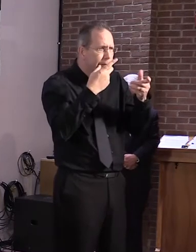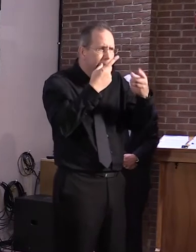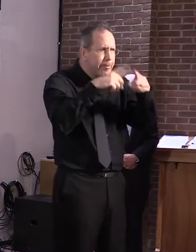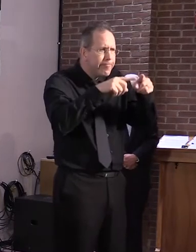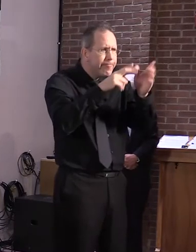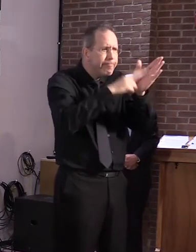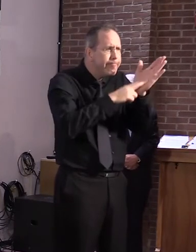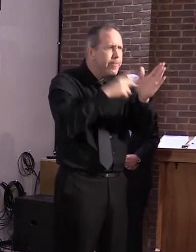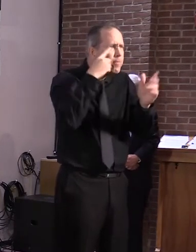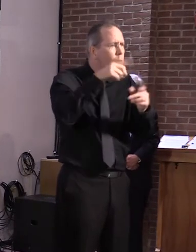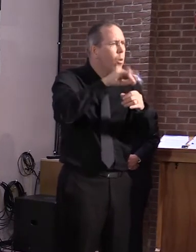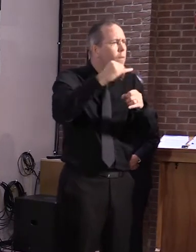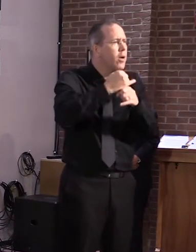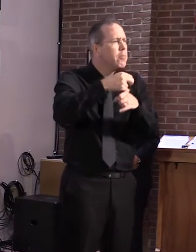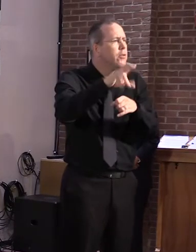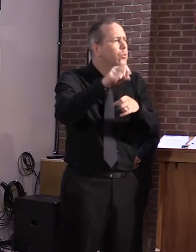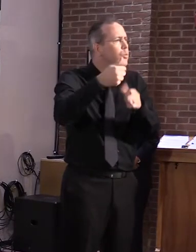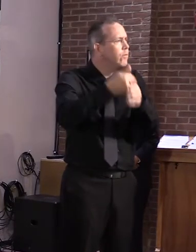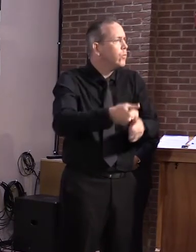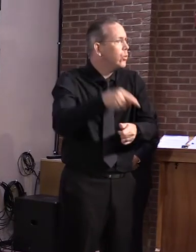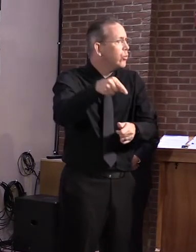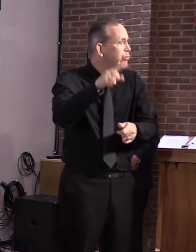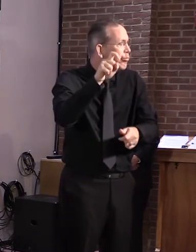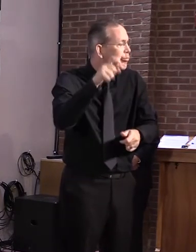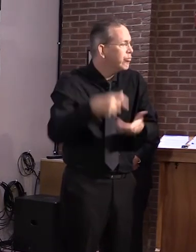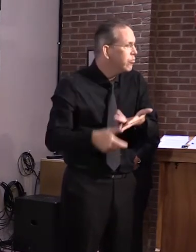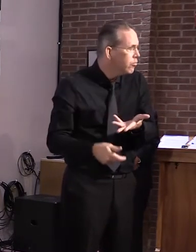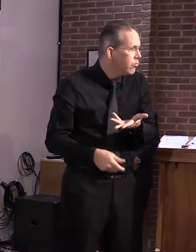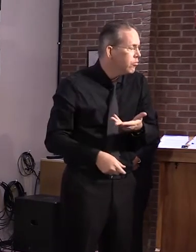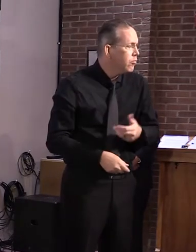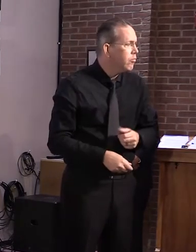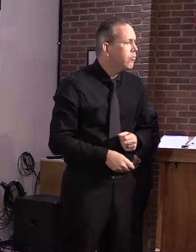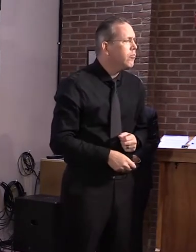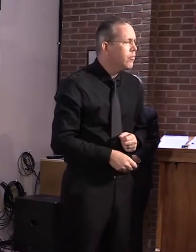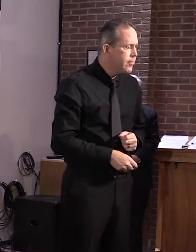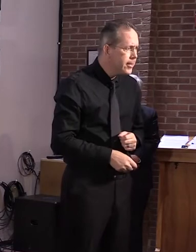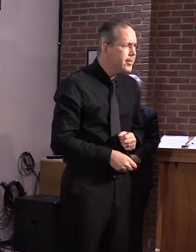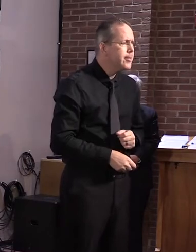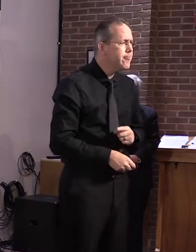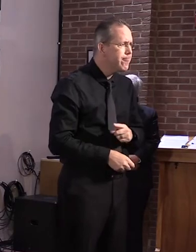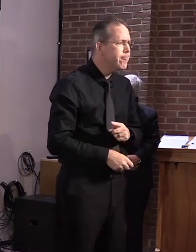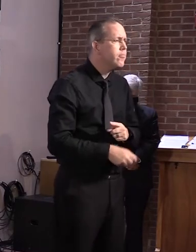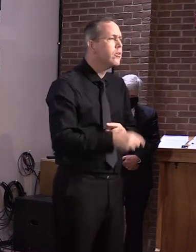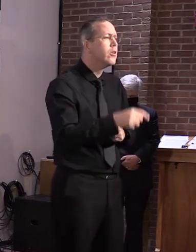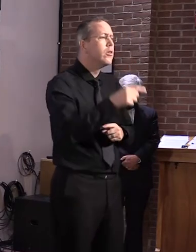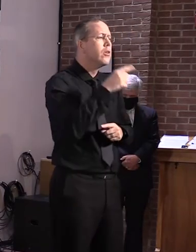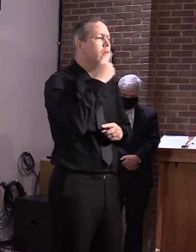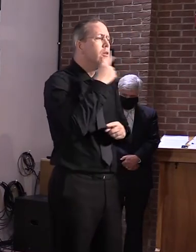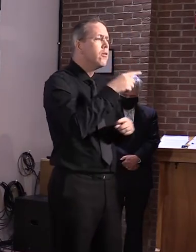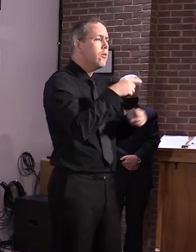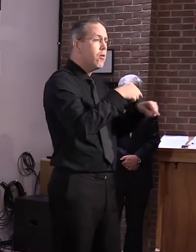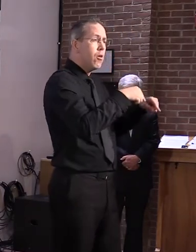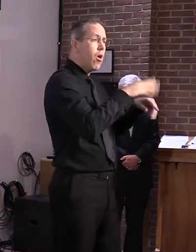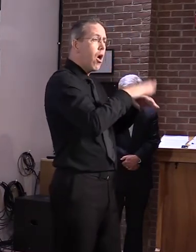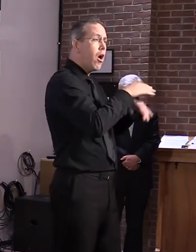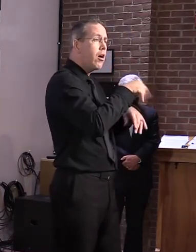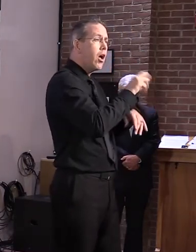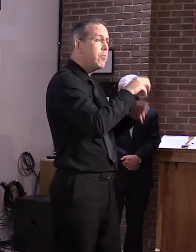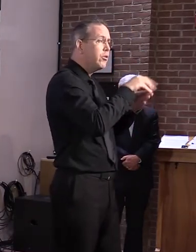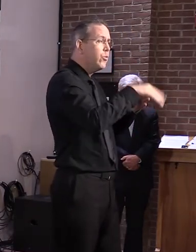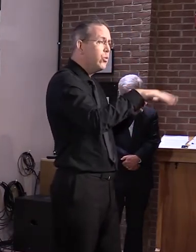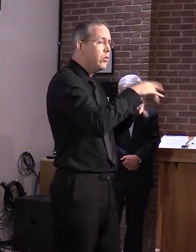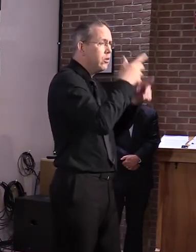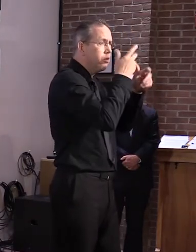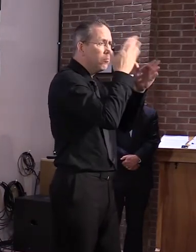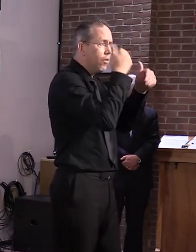And that's doable with them being not on the premises?